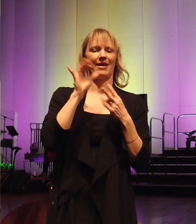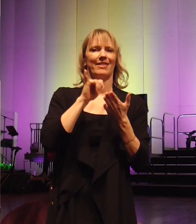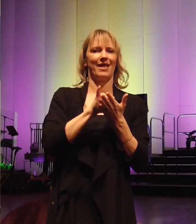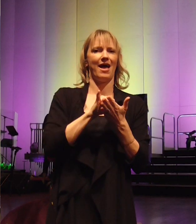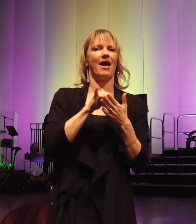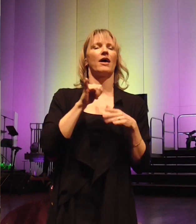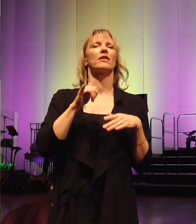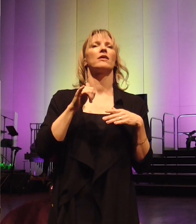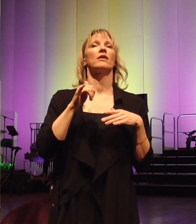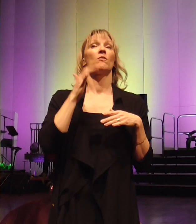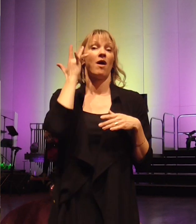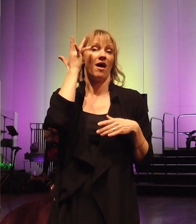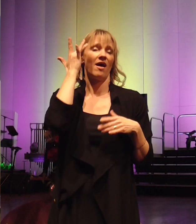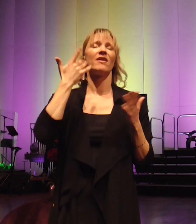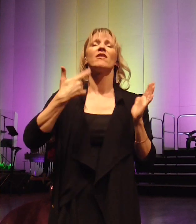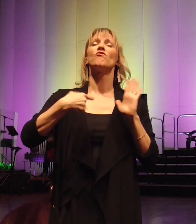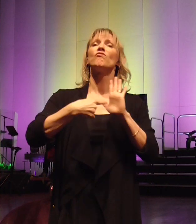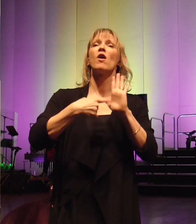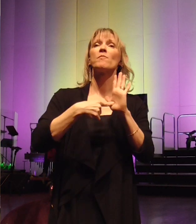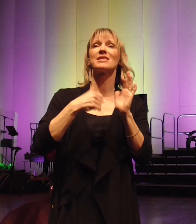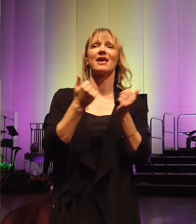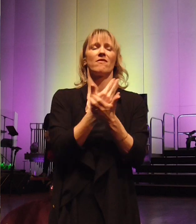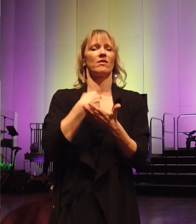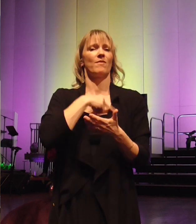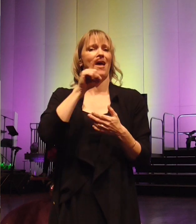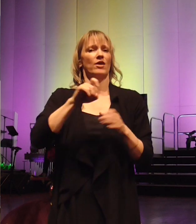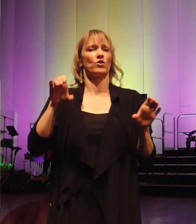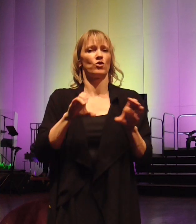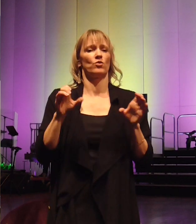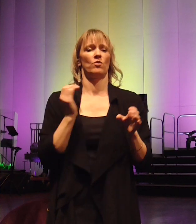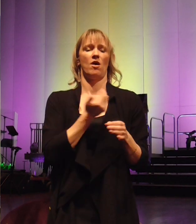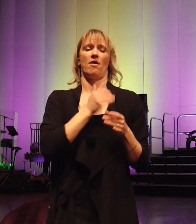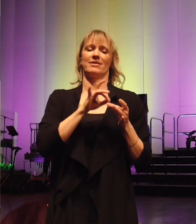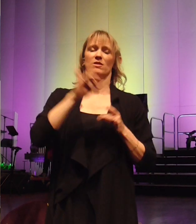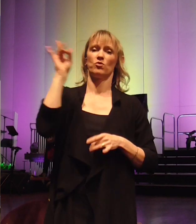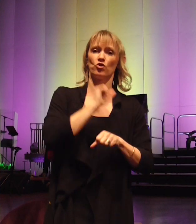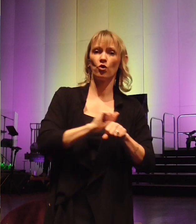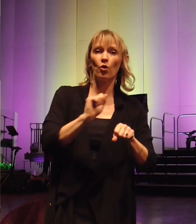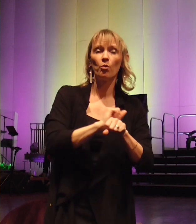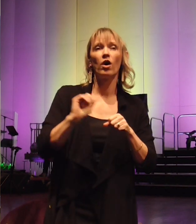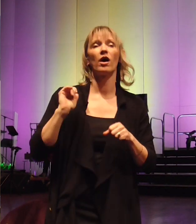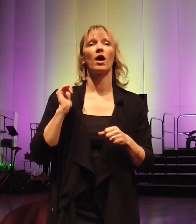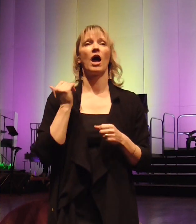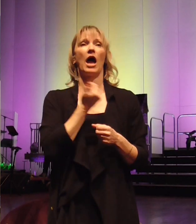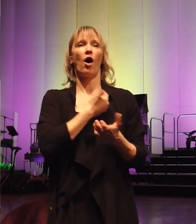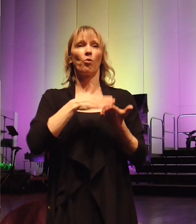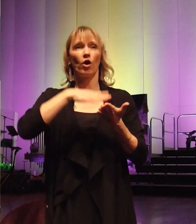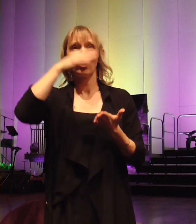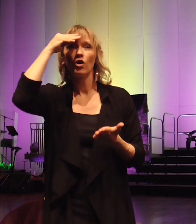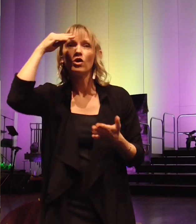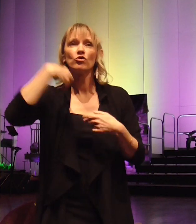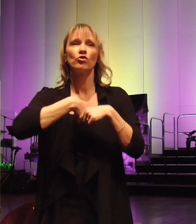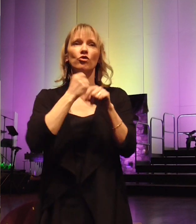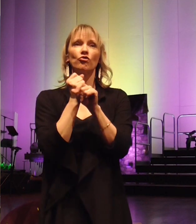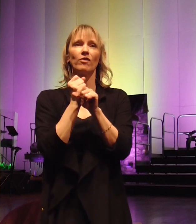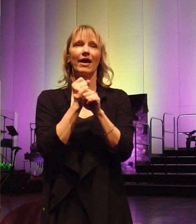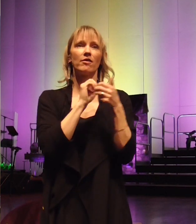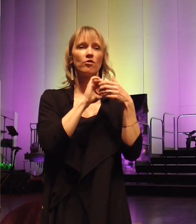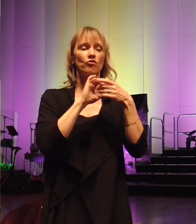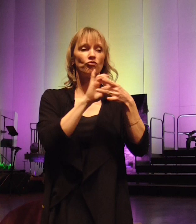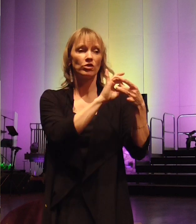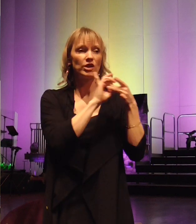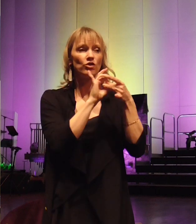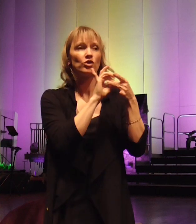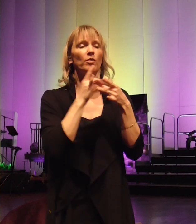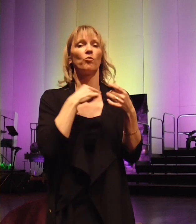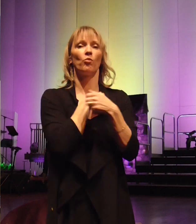represents all that we had to do in spiritual work and in learning to create a relationship together that